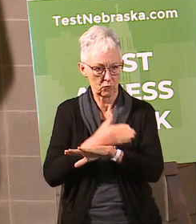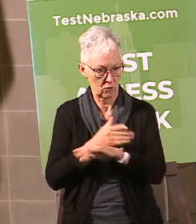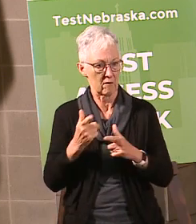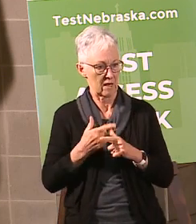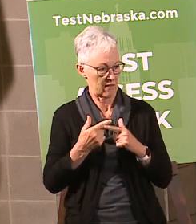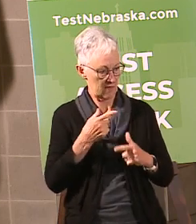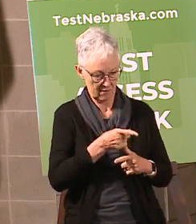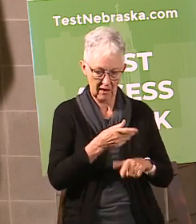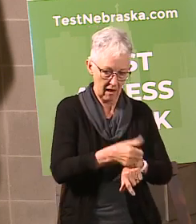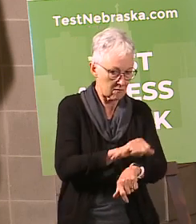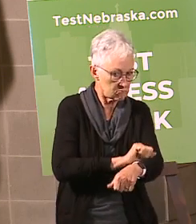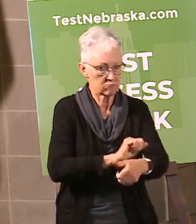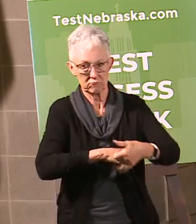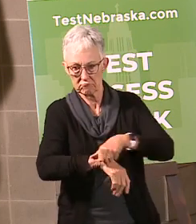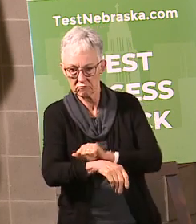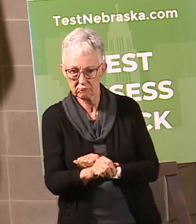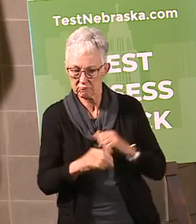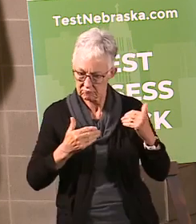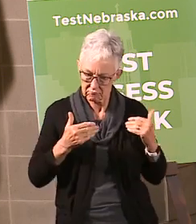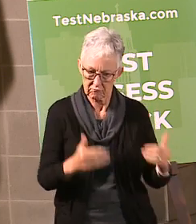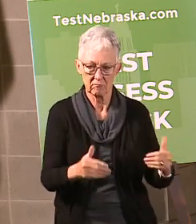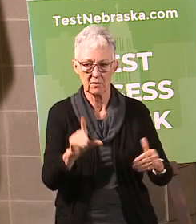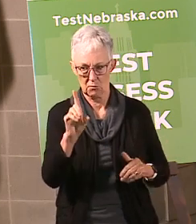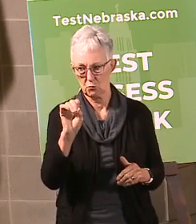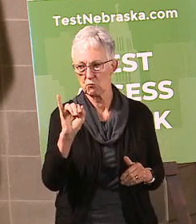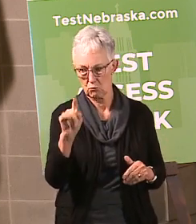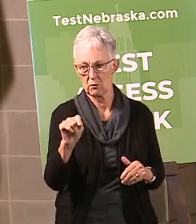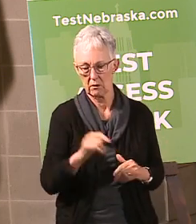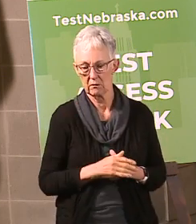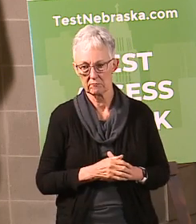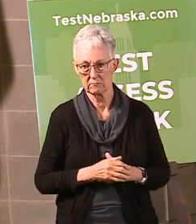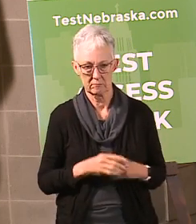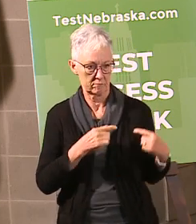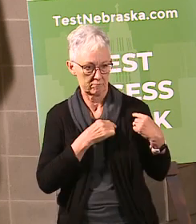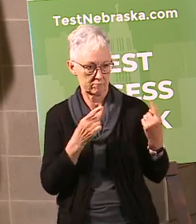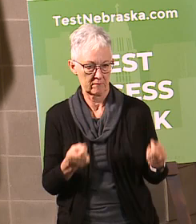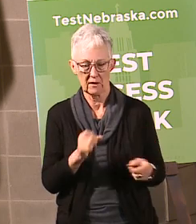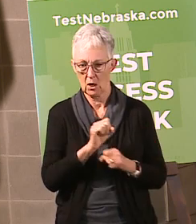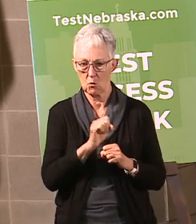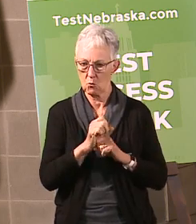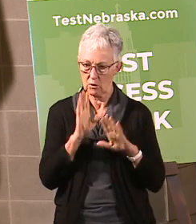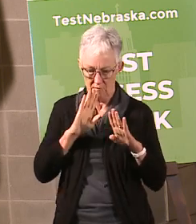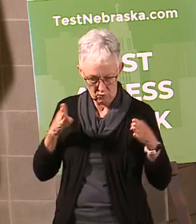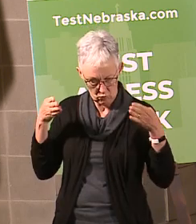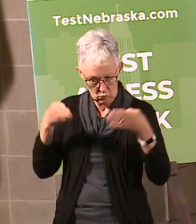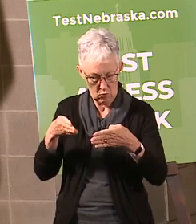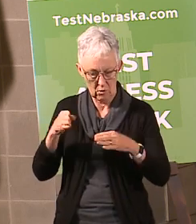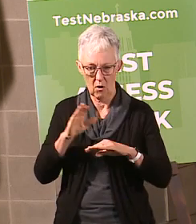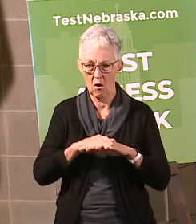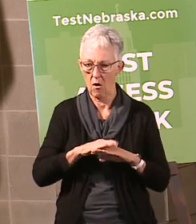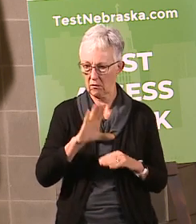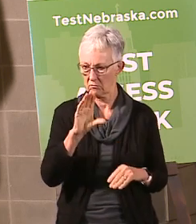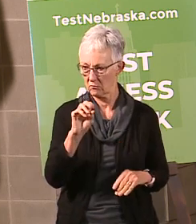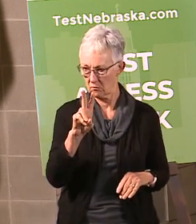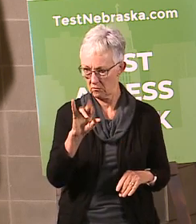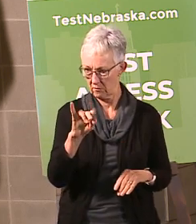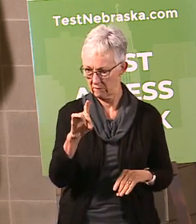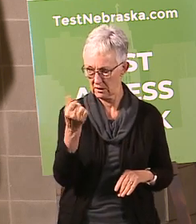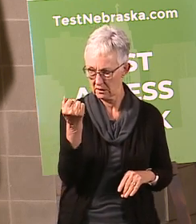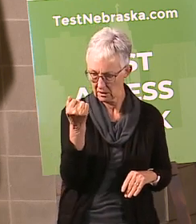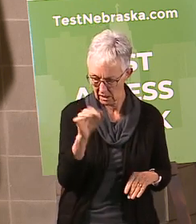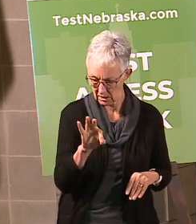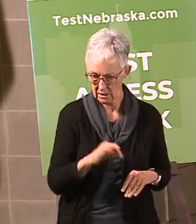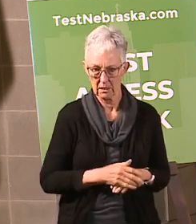they've been working tirelessly on responding to the coronavirus. They communicate constantly with each other about